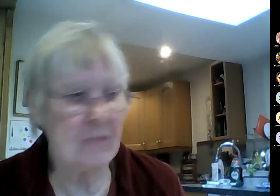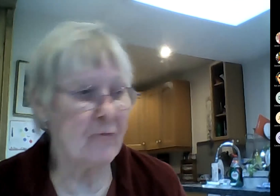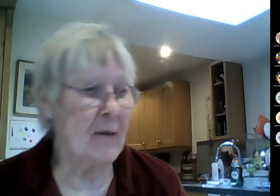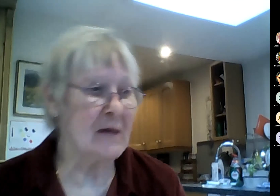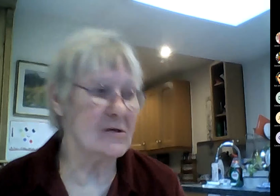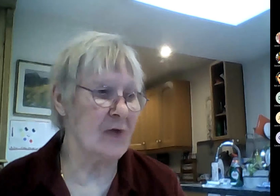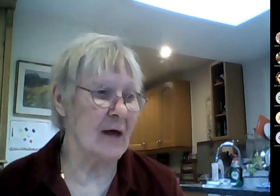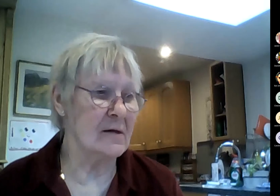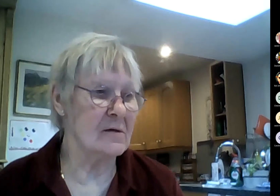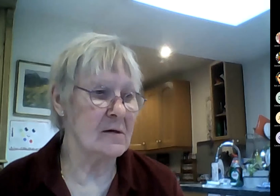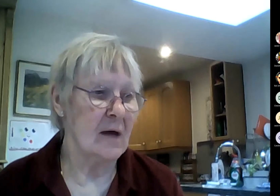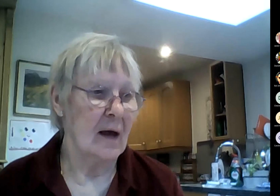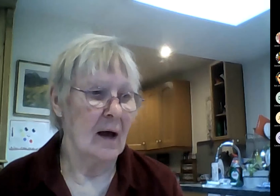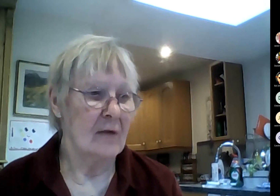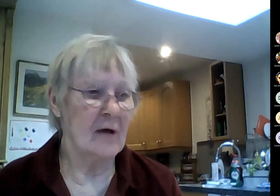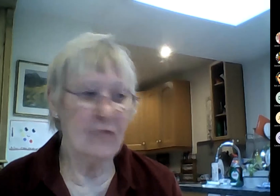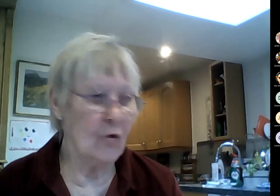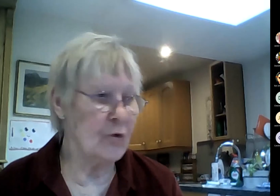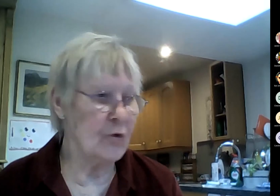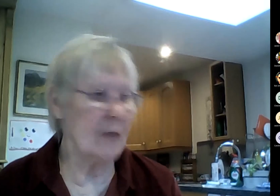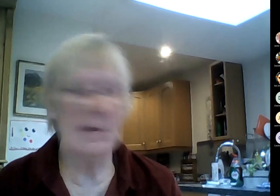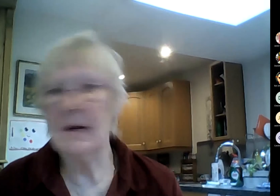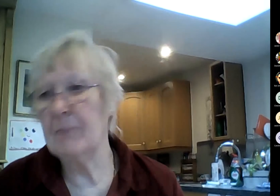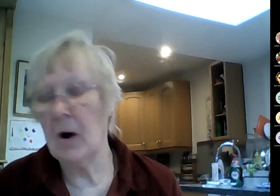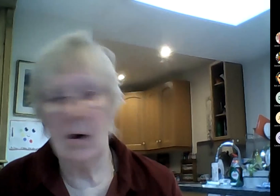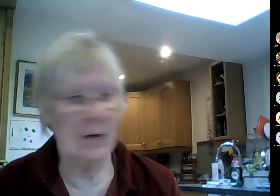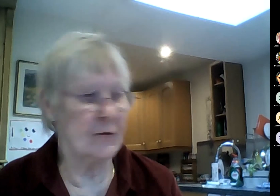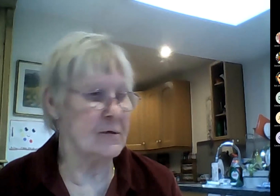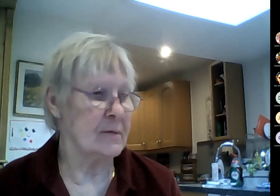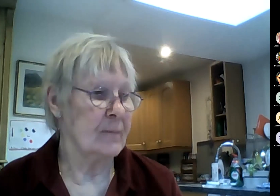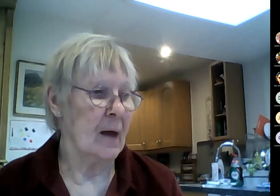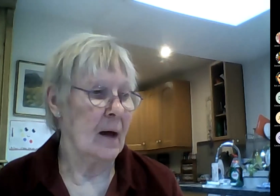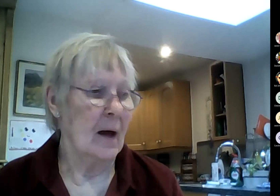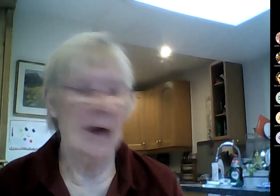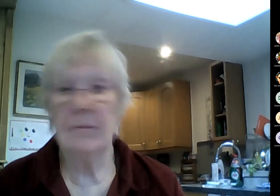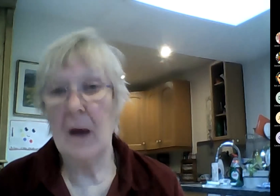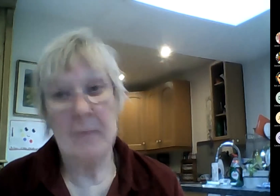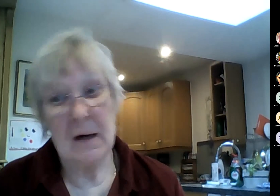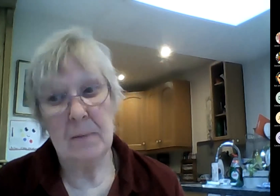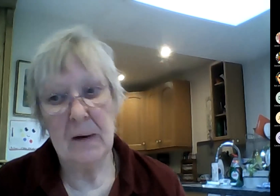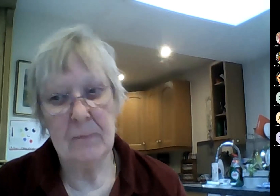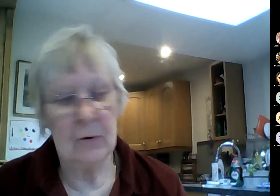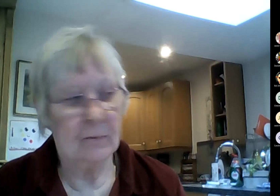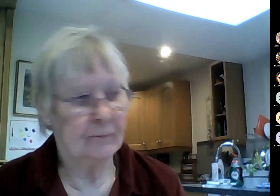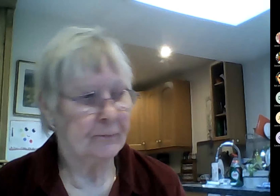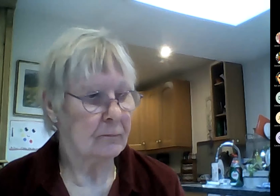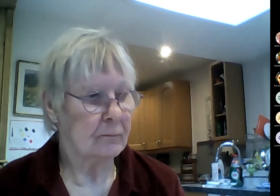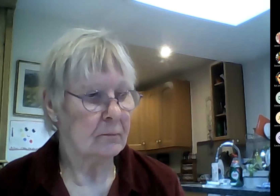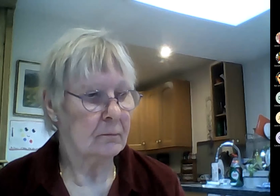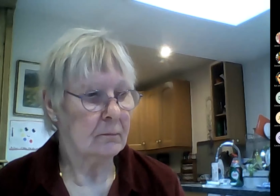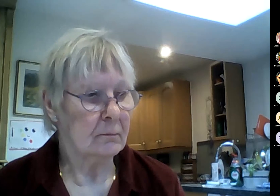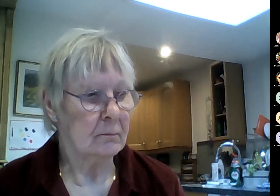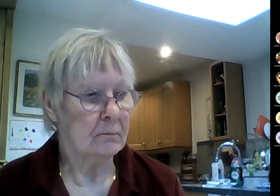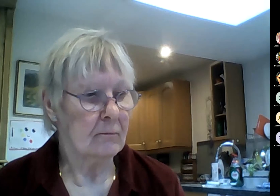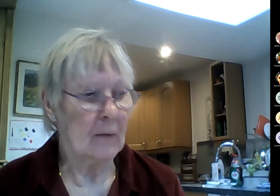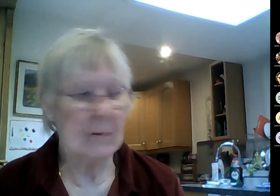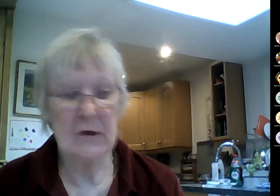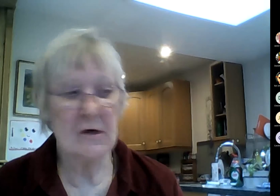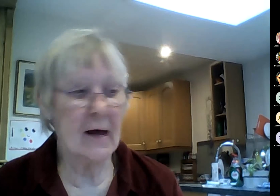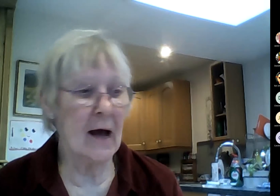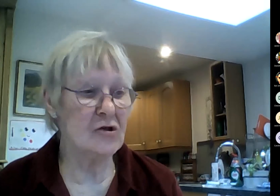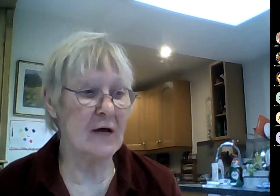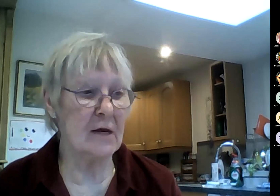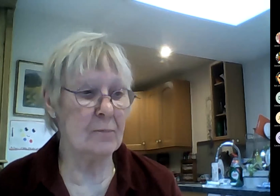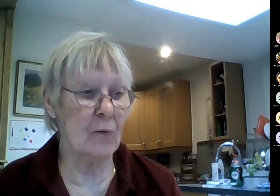History is made up of many strands, taken forward down many paths and by many people.